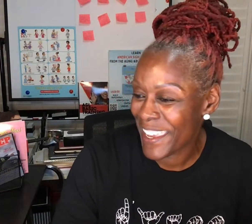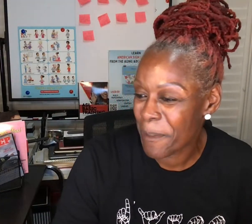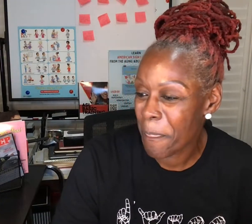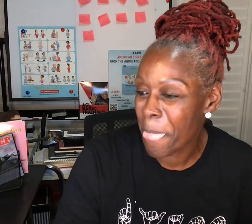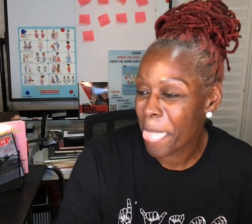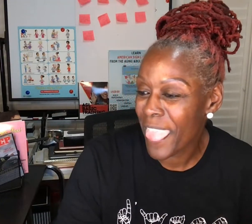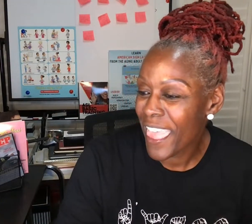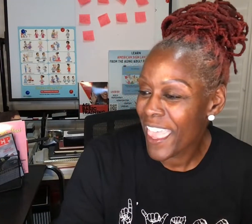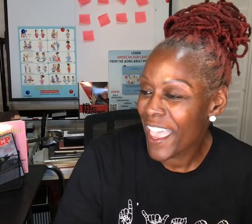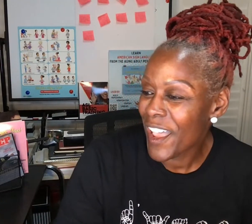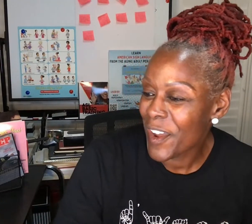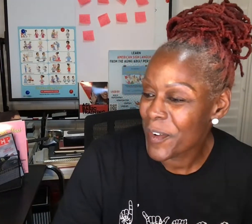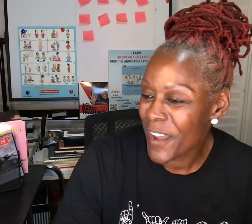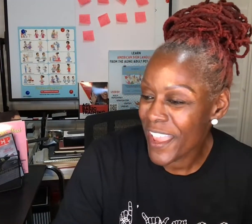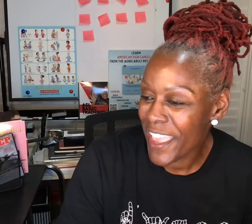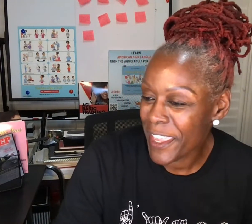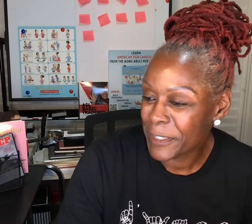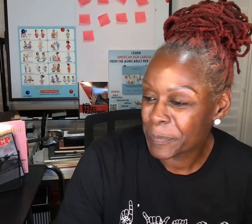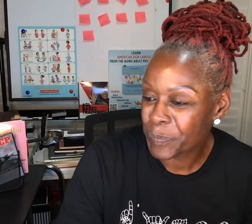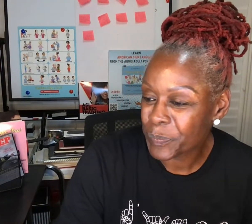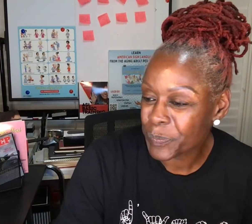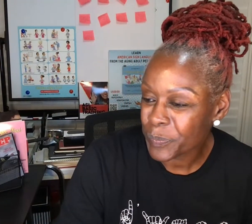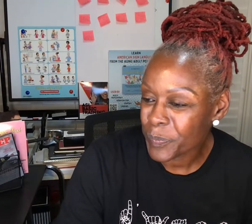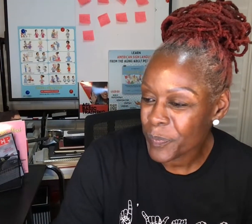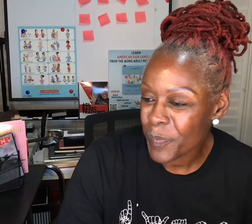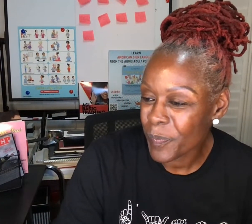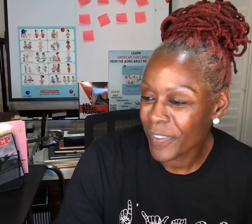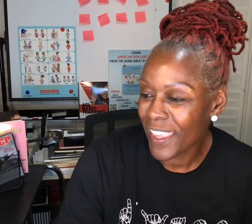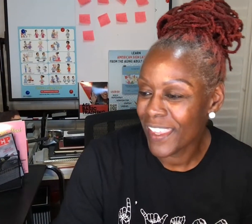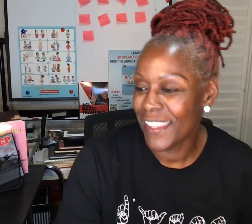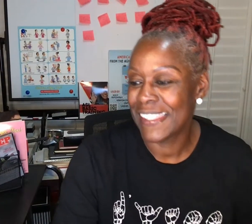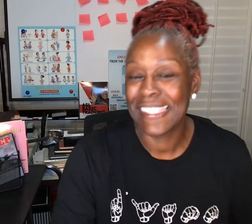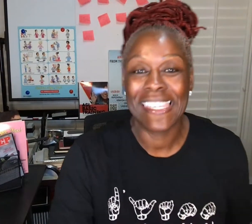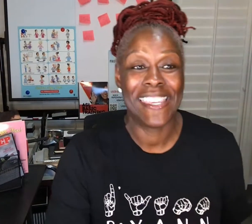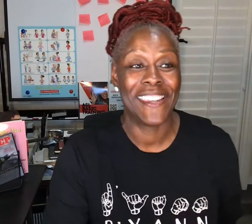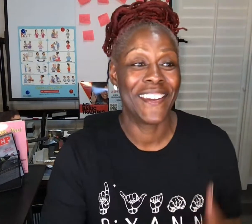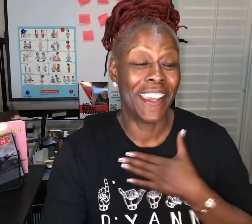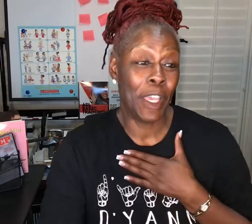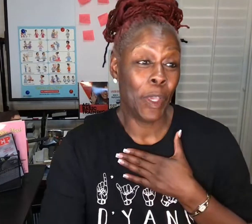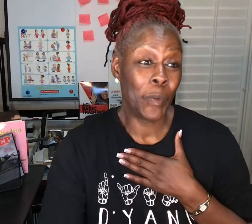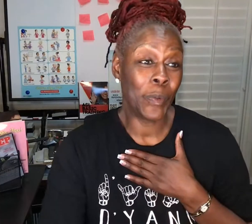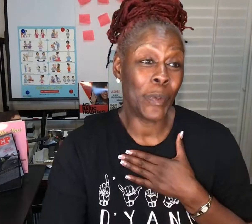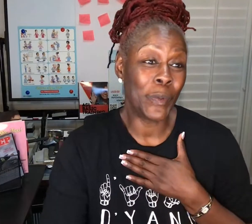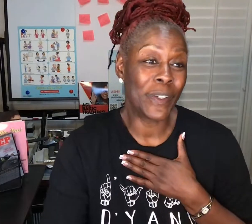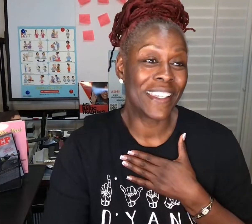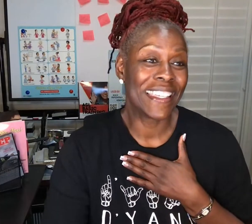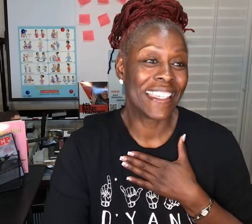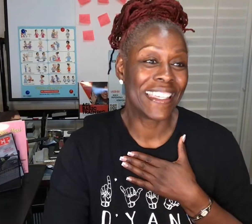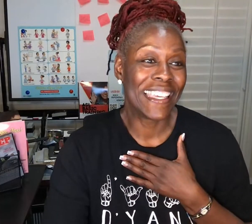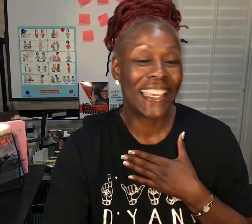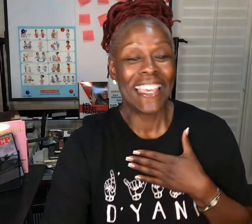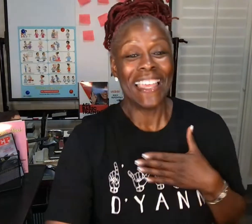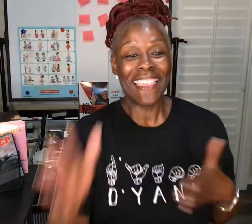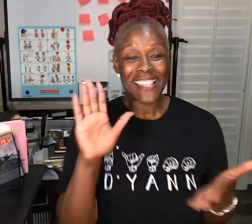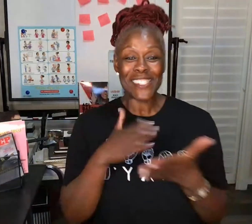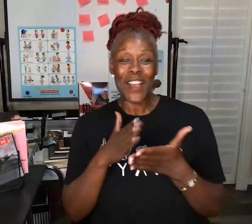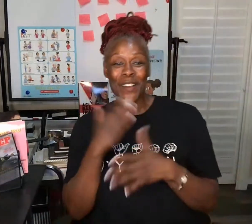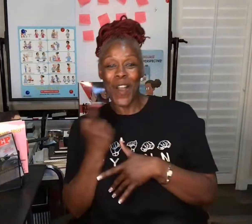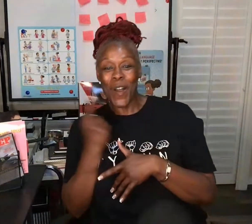everybody. All right. Let's see here. Whew. That song